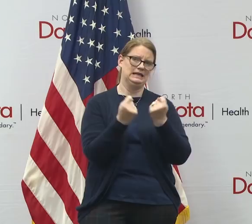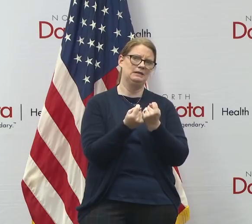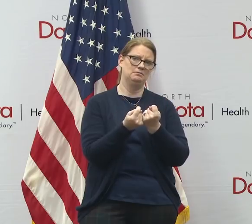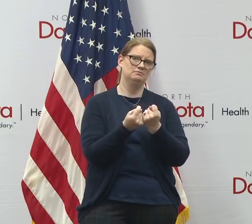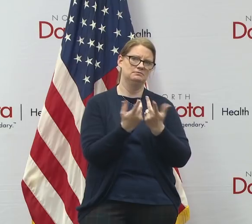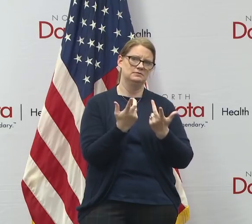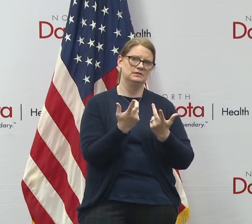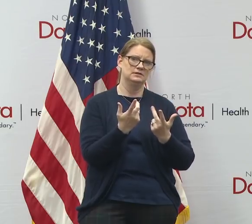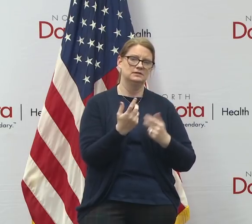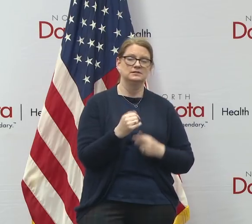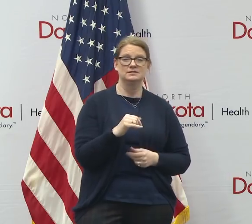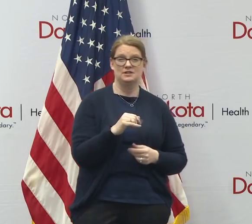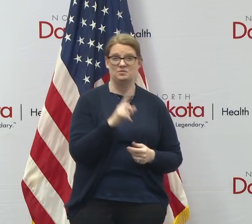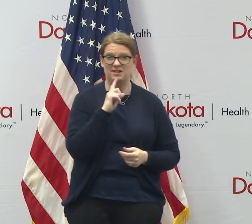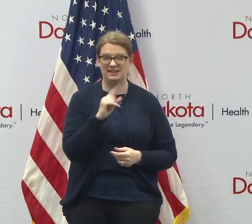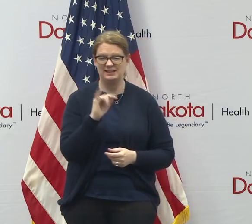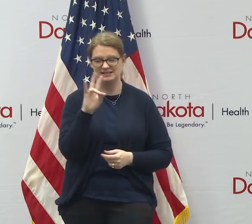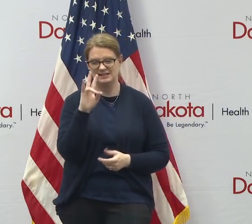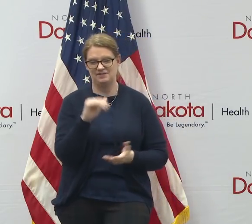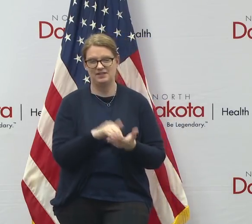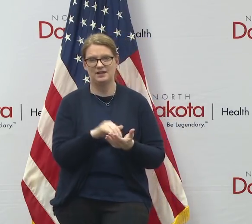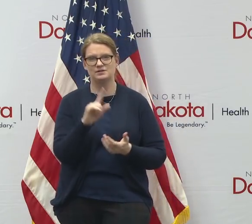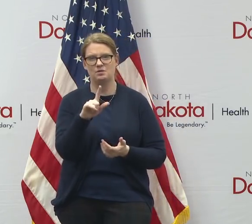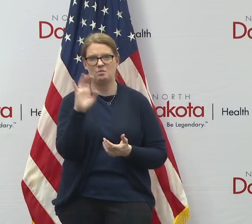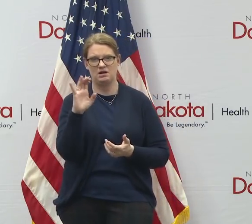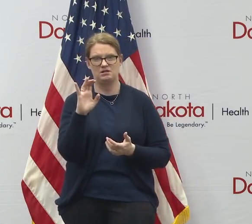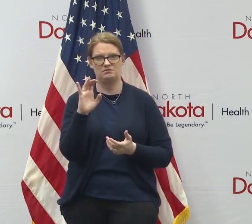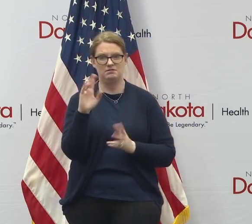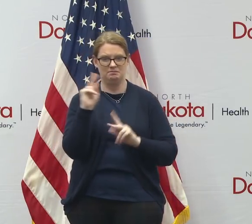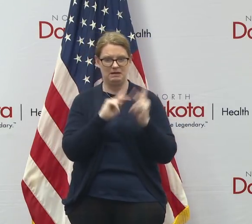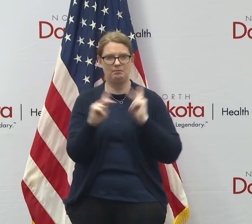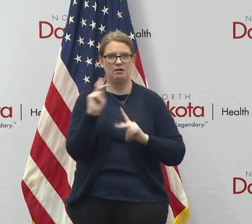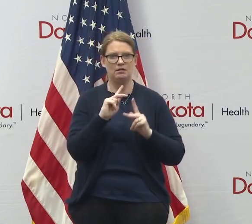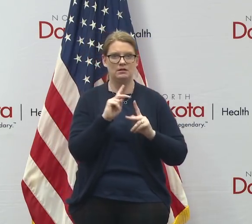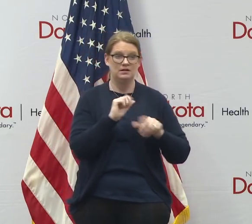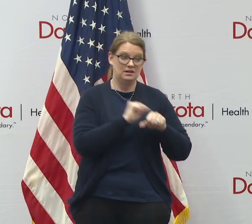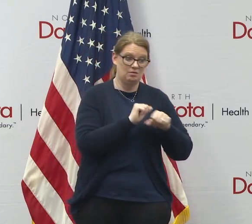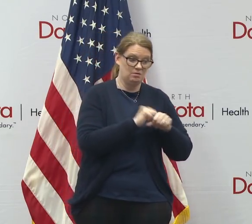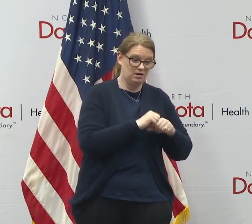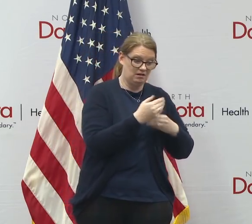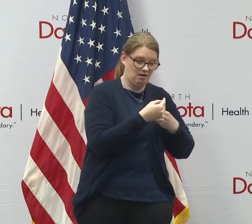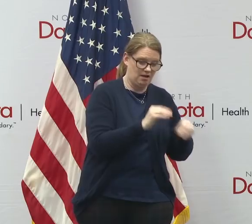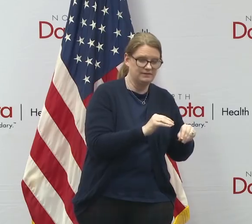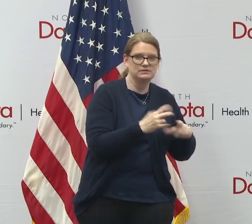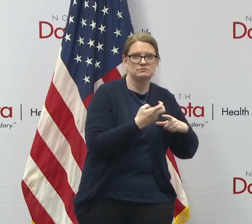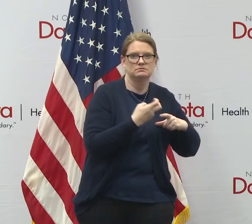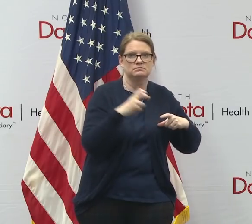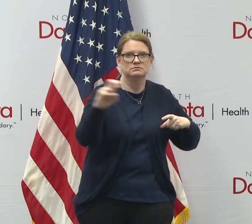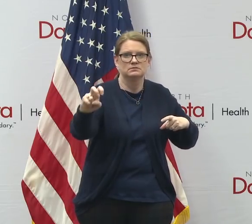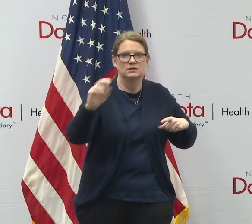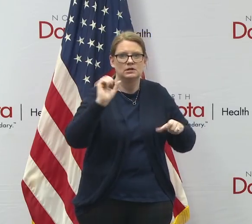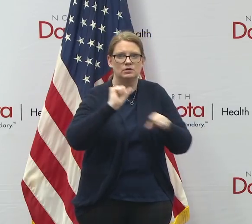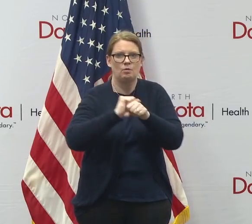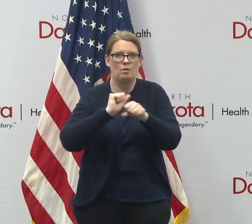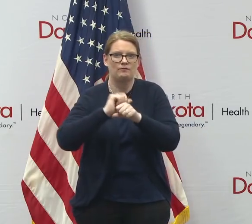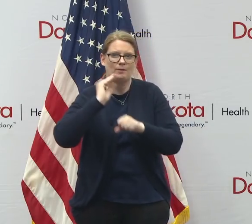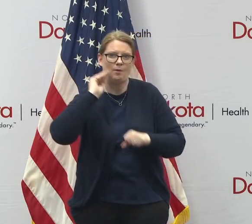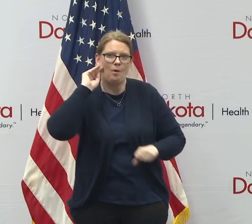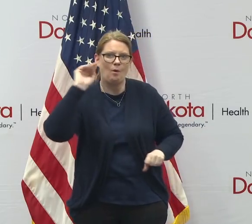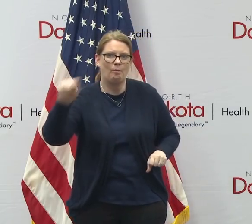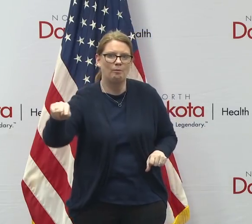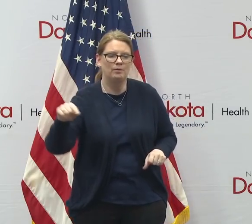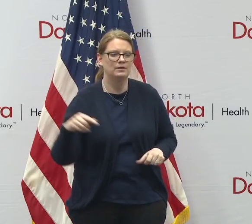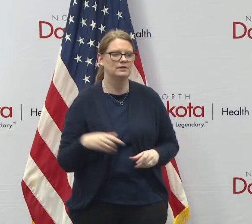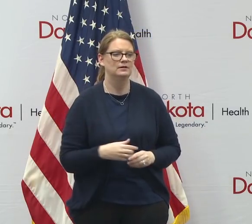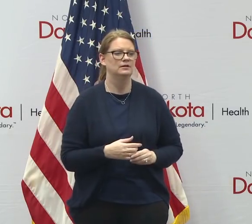move 7,100 people in 48 hours to working from home. So that's great stuff. And nobody, I mean, I